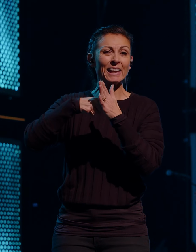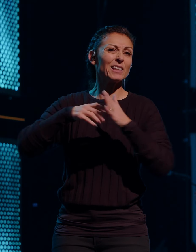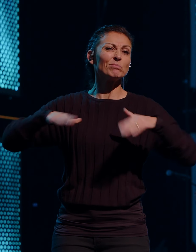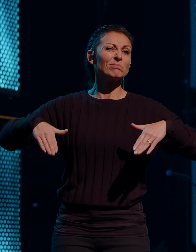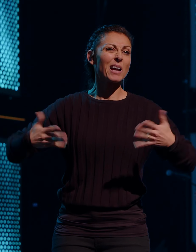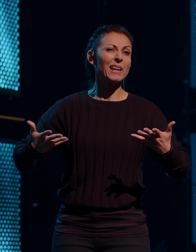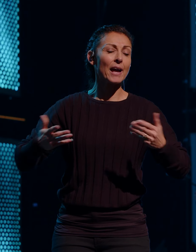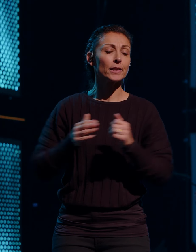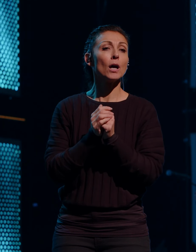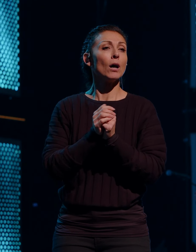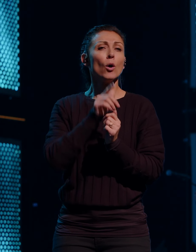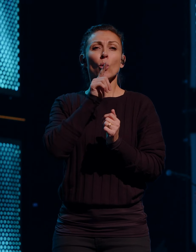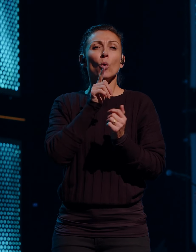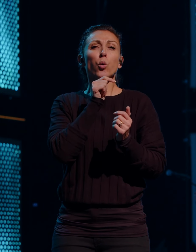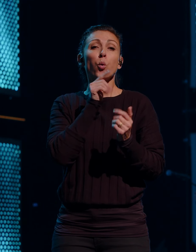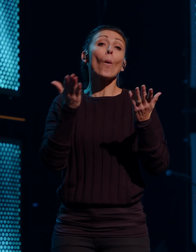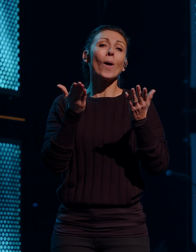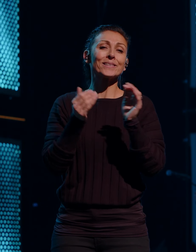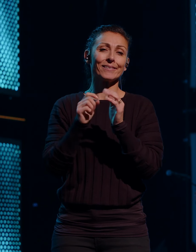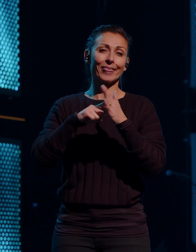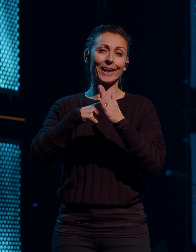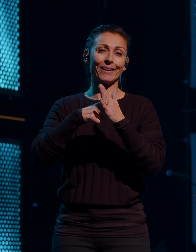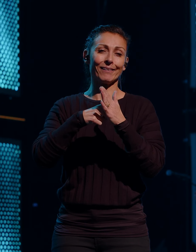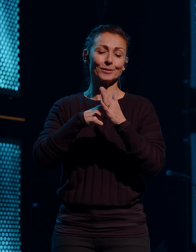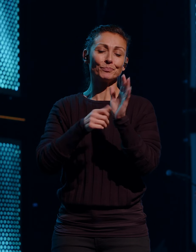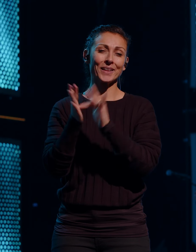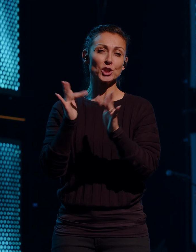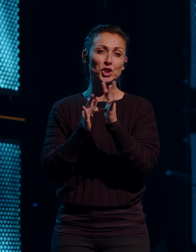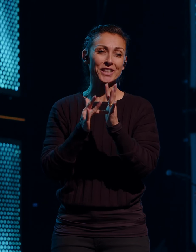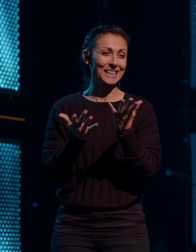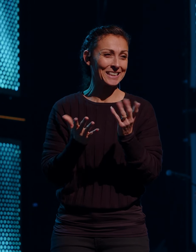Jesus was that key. It says that they came and they sat down and they